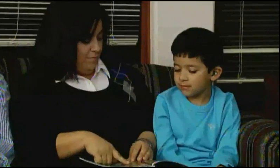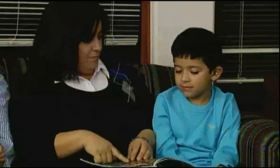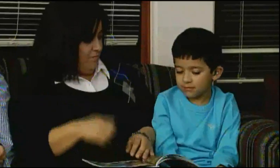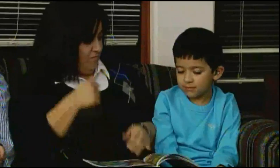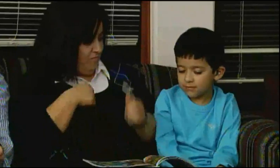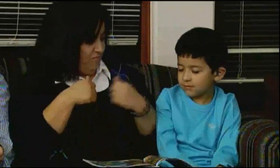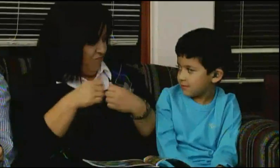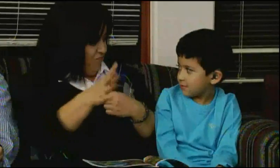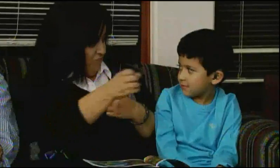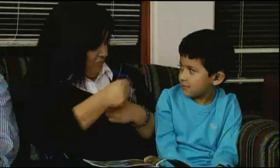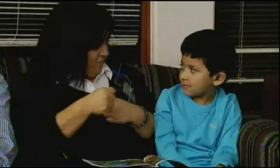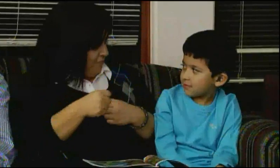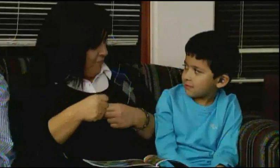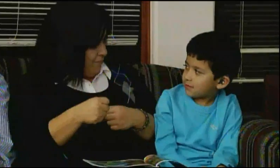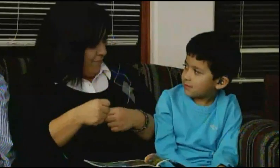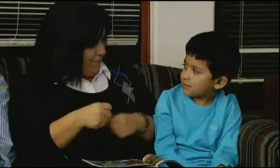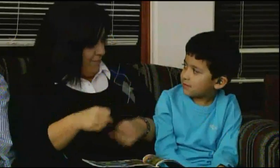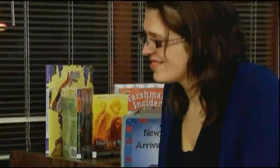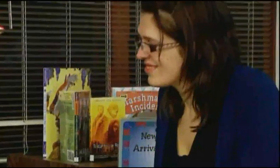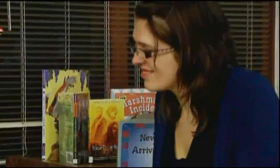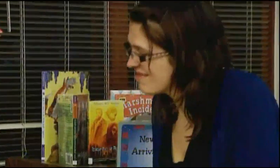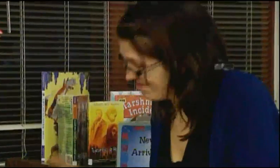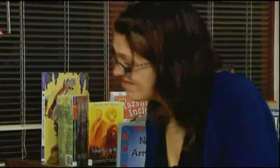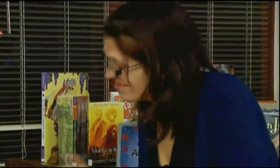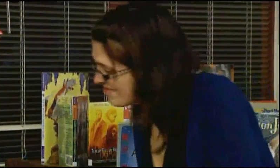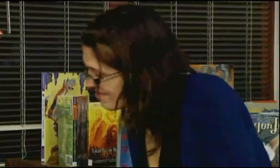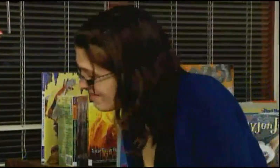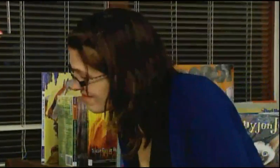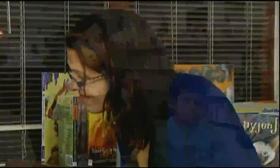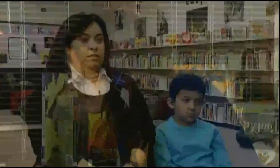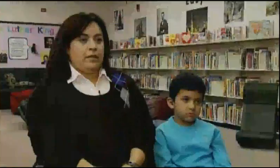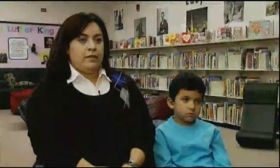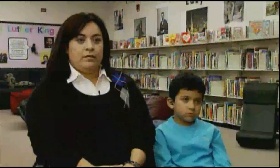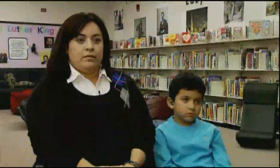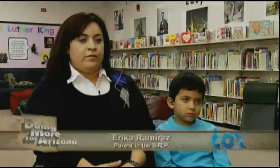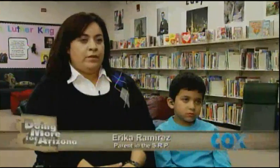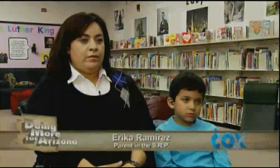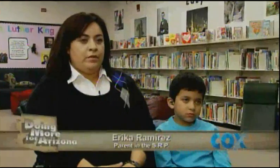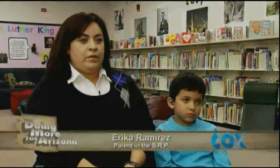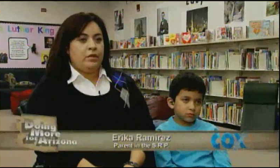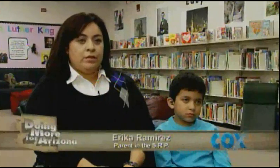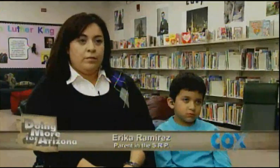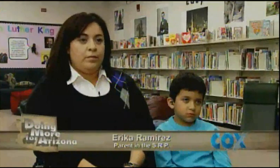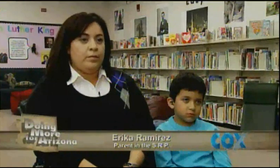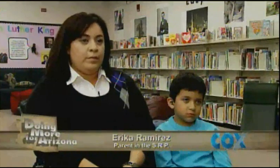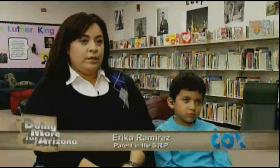Project and start tutoring them and teaching them within the language. Our experience is like very, very good because